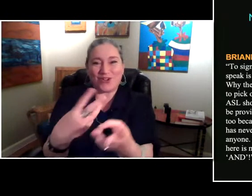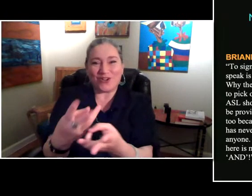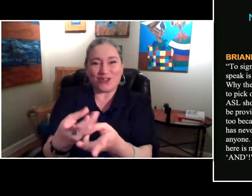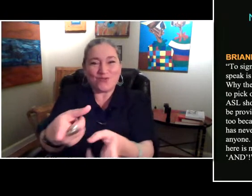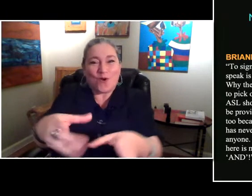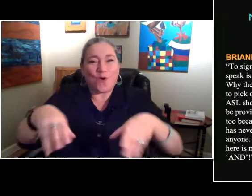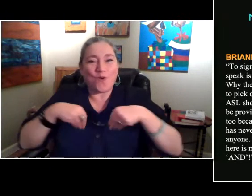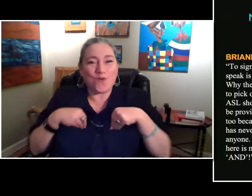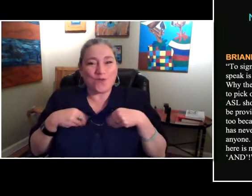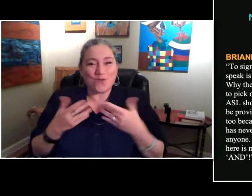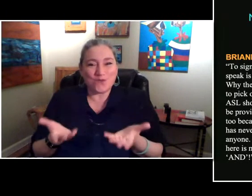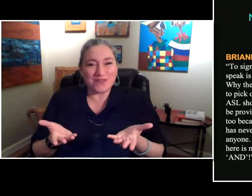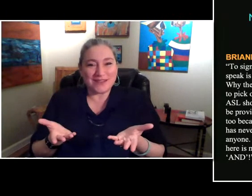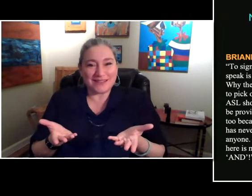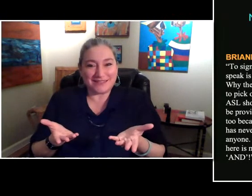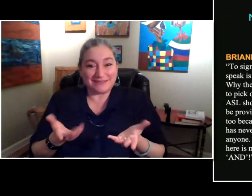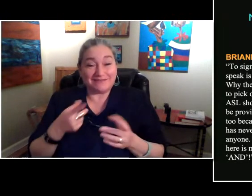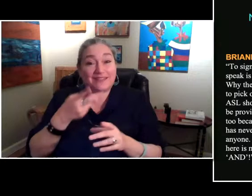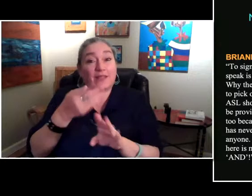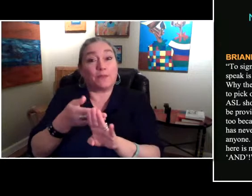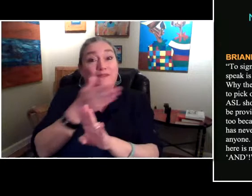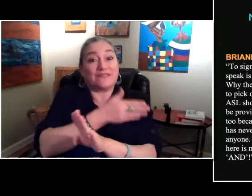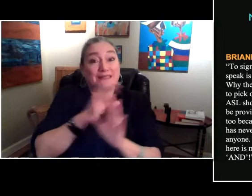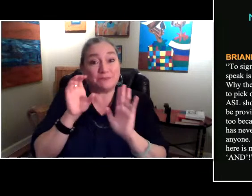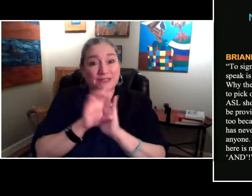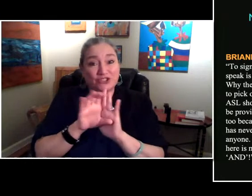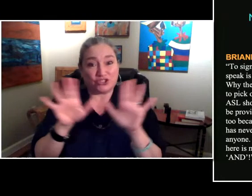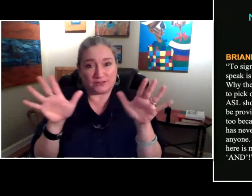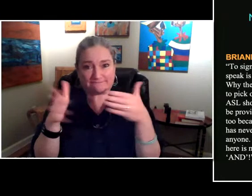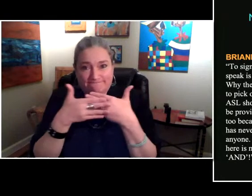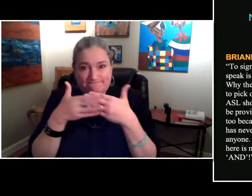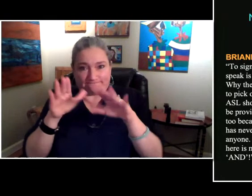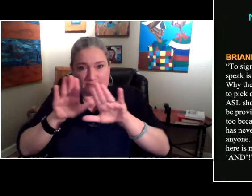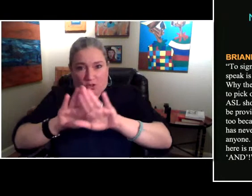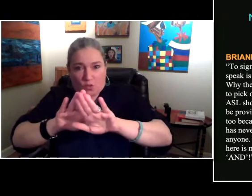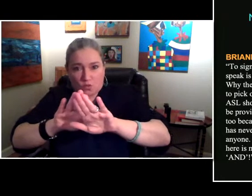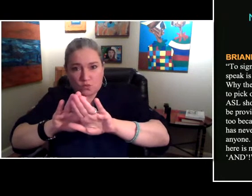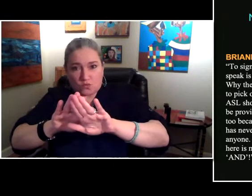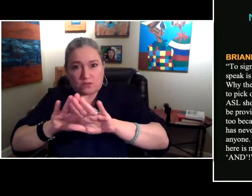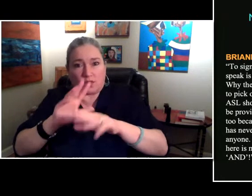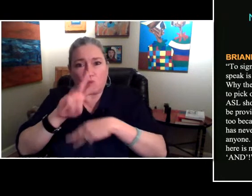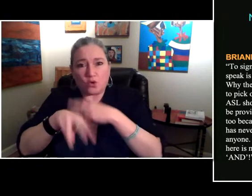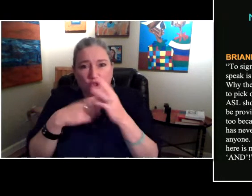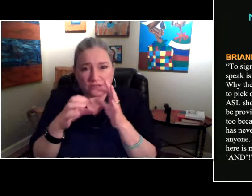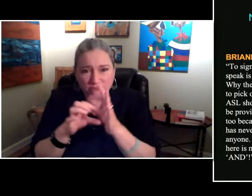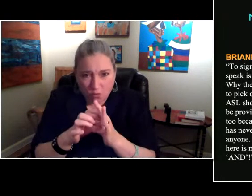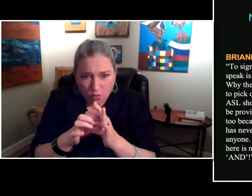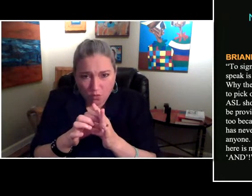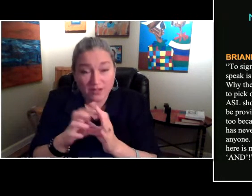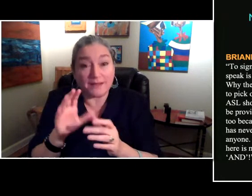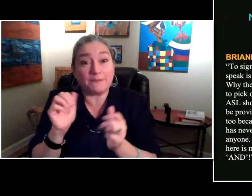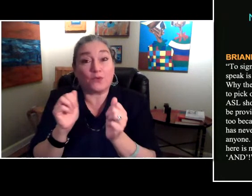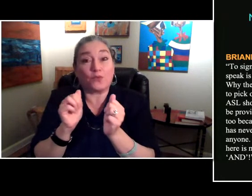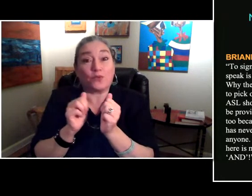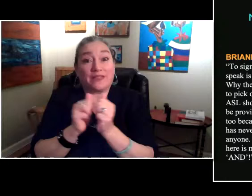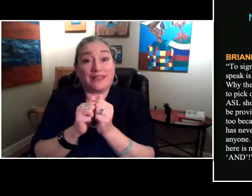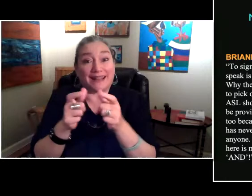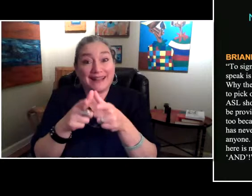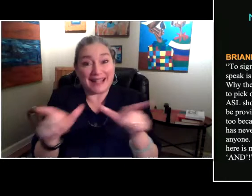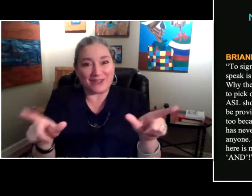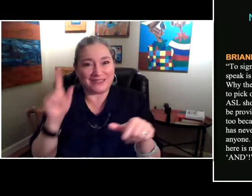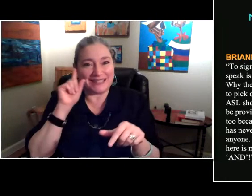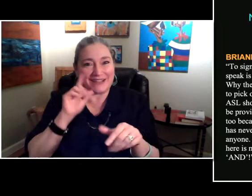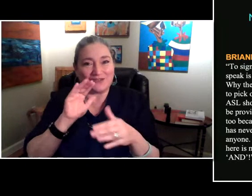And we know that. You have language, the world is yours. You can own it. In the previous image showing